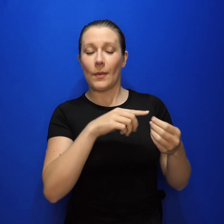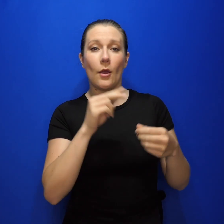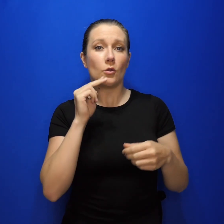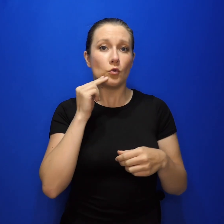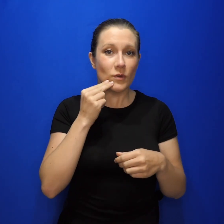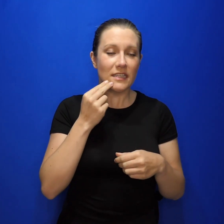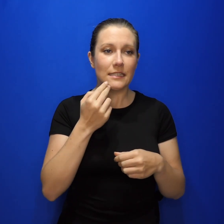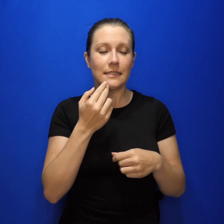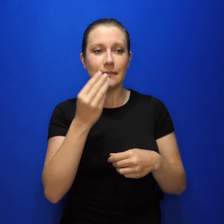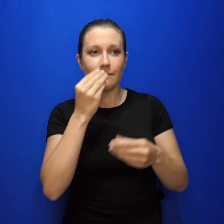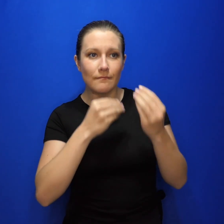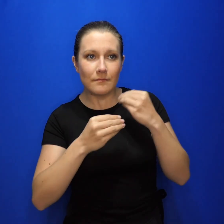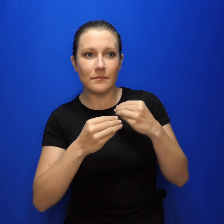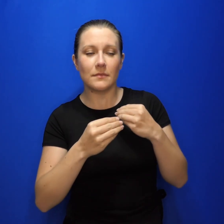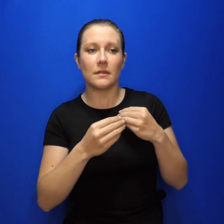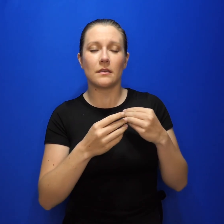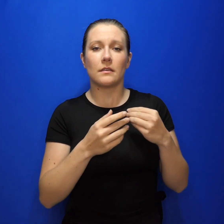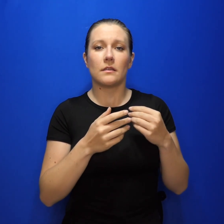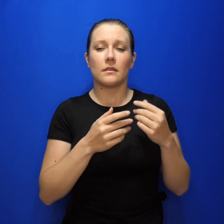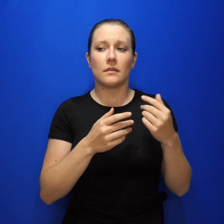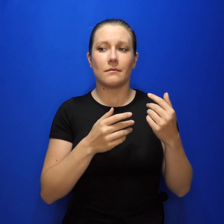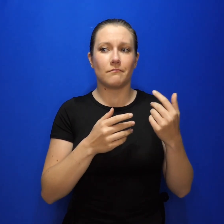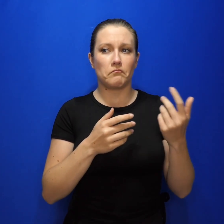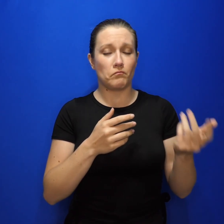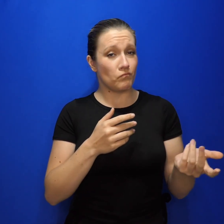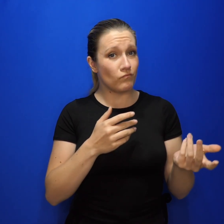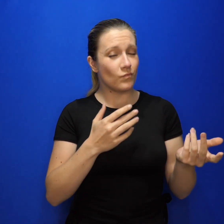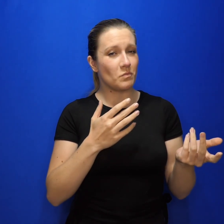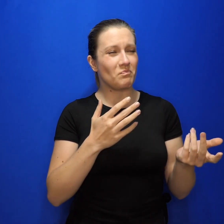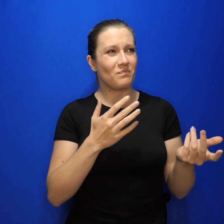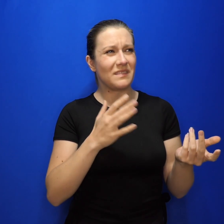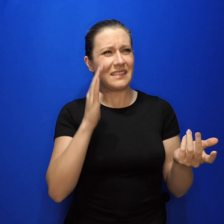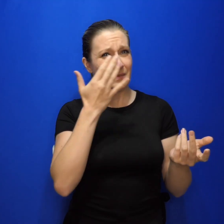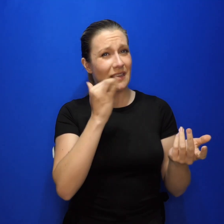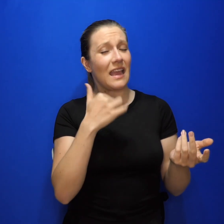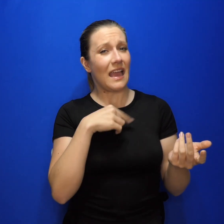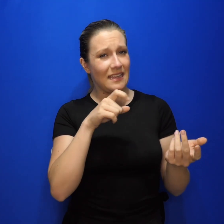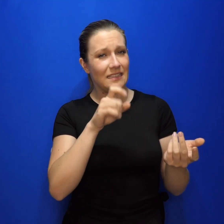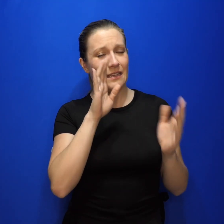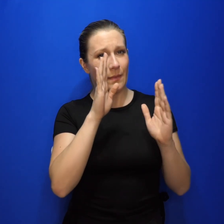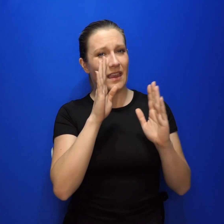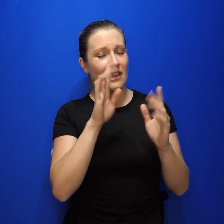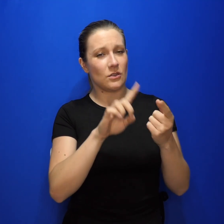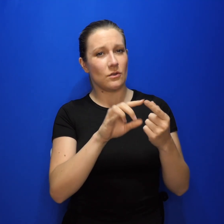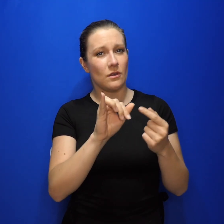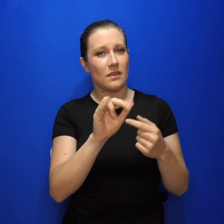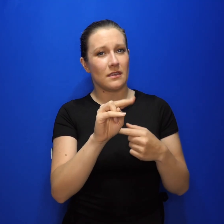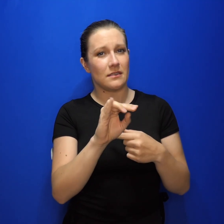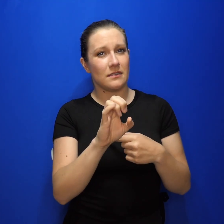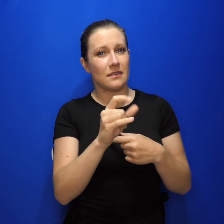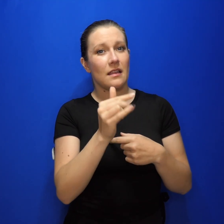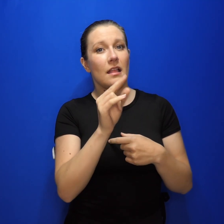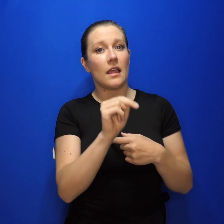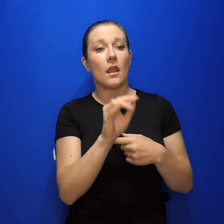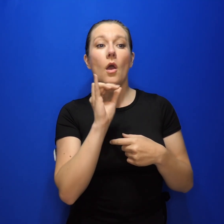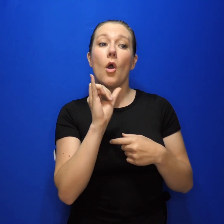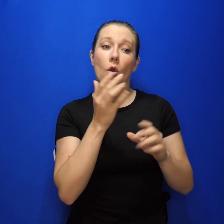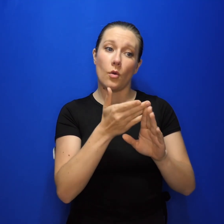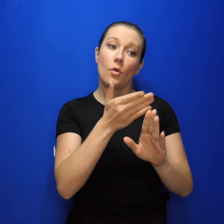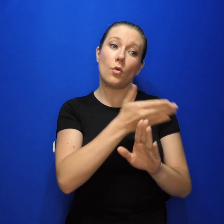nutrition intake or food intake looks like I really do have to pay attention to insulin. And look, pre-bolus is the next thing